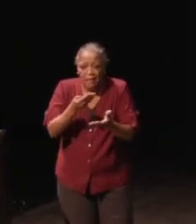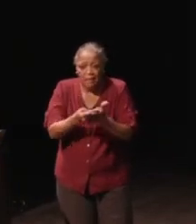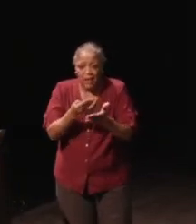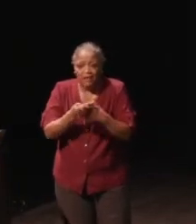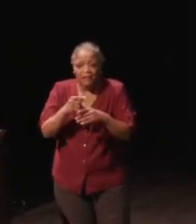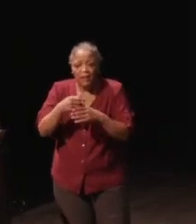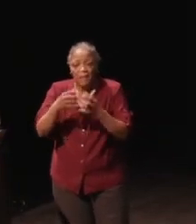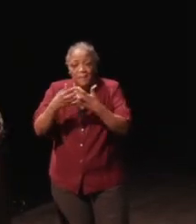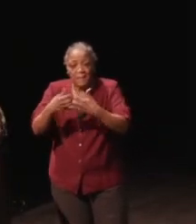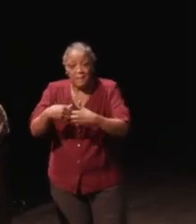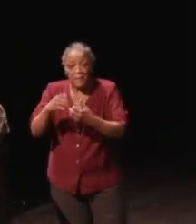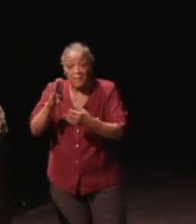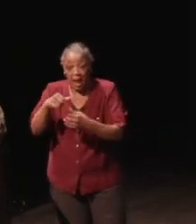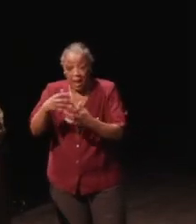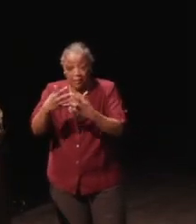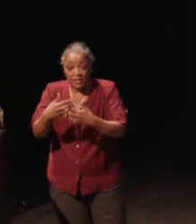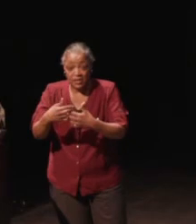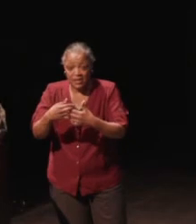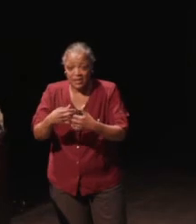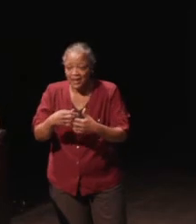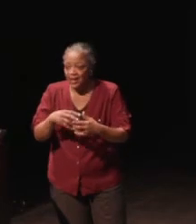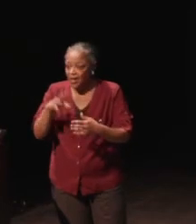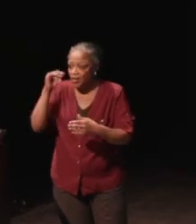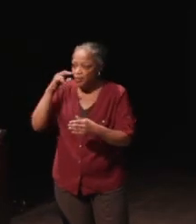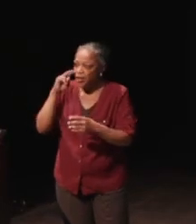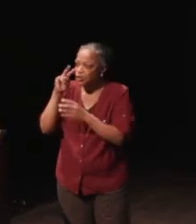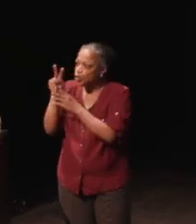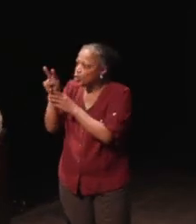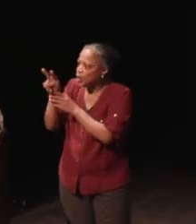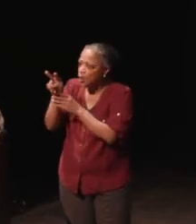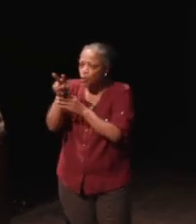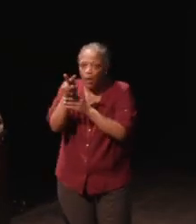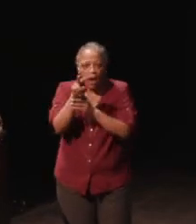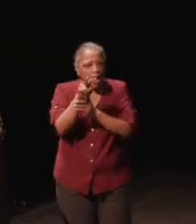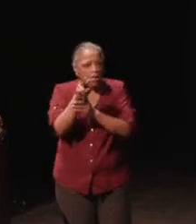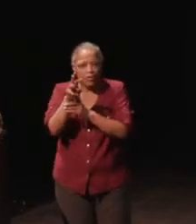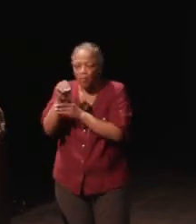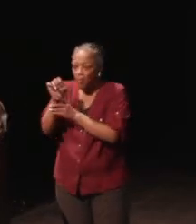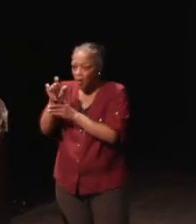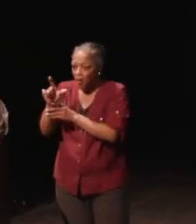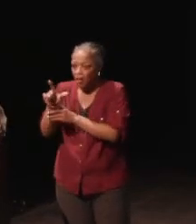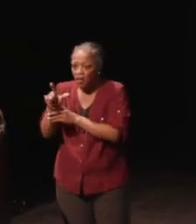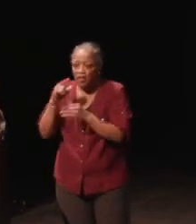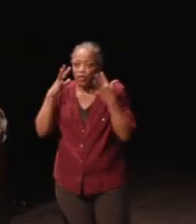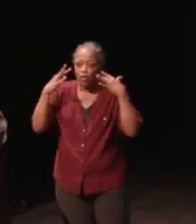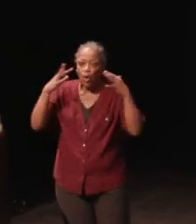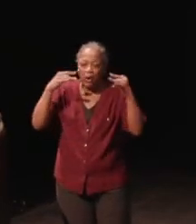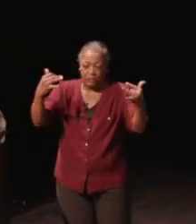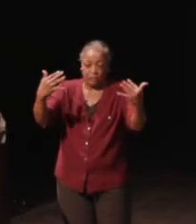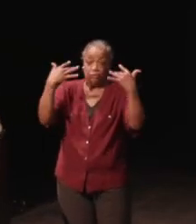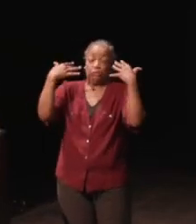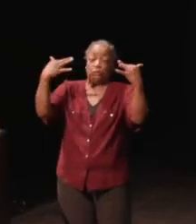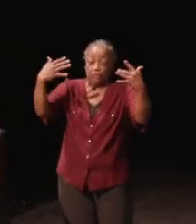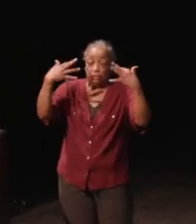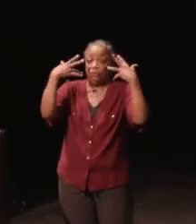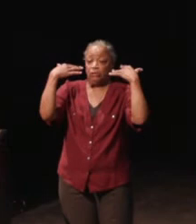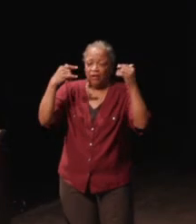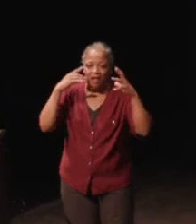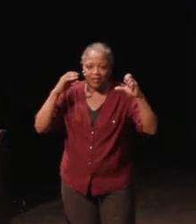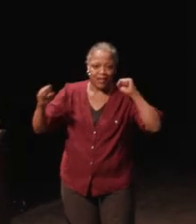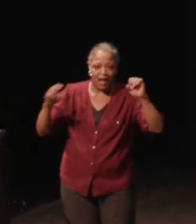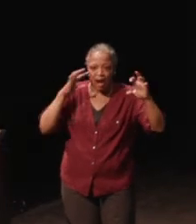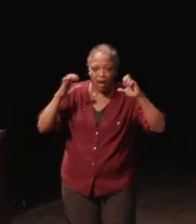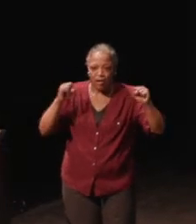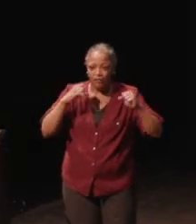bank machine. And he's looking around, he's at a mall, he's looking around the mall, and the noises are getting louder and louder for